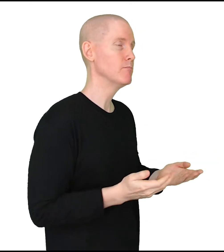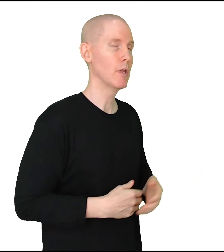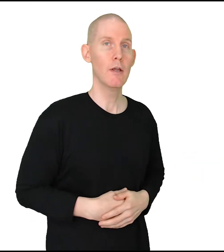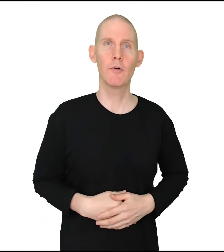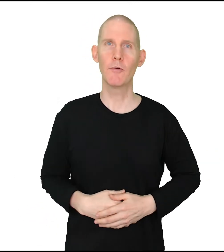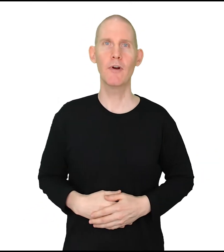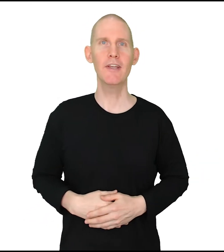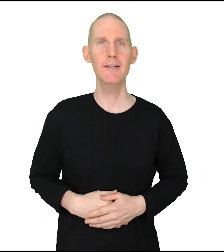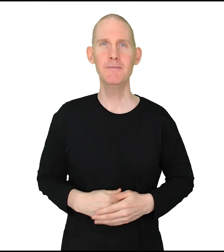From the front again.